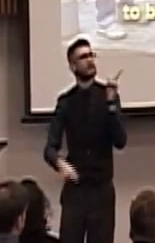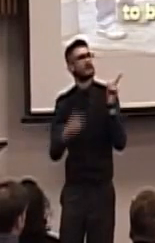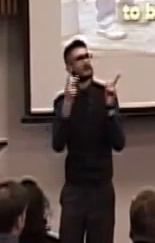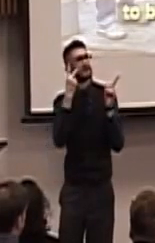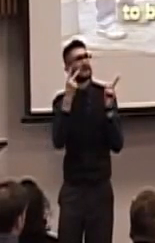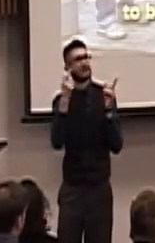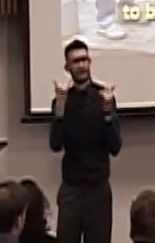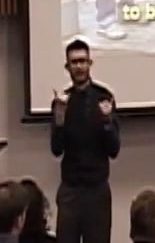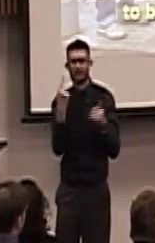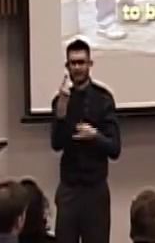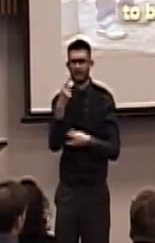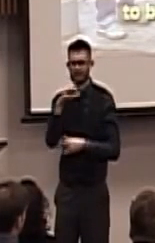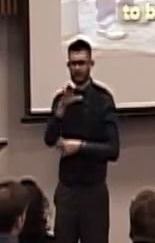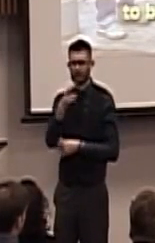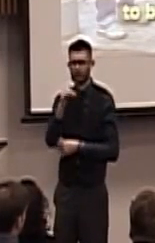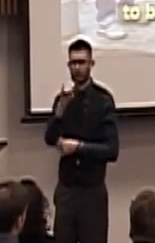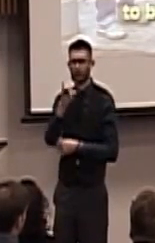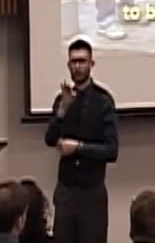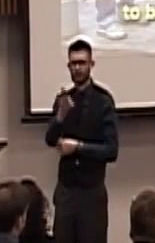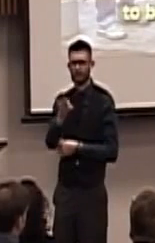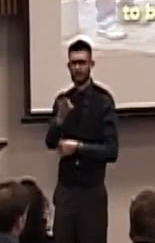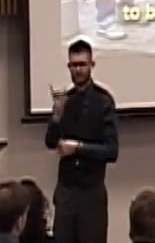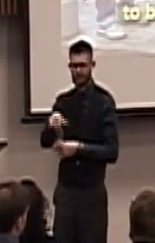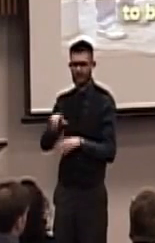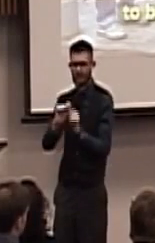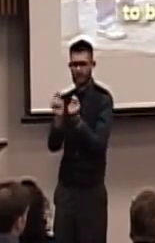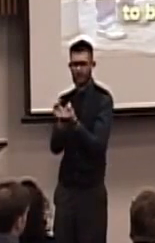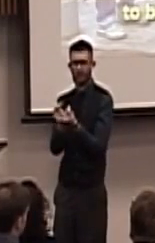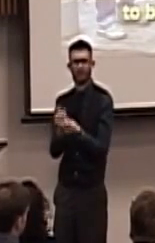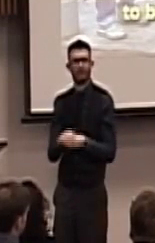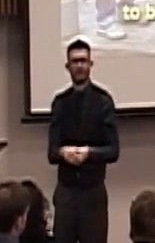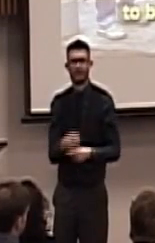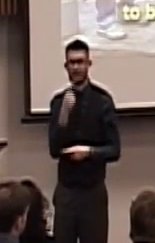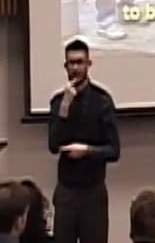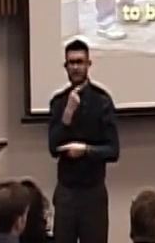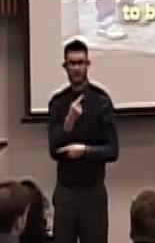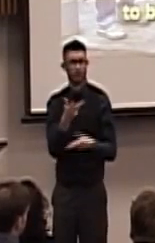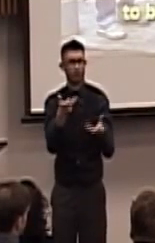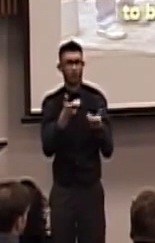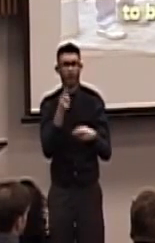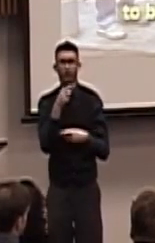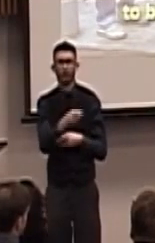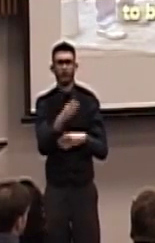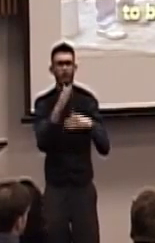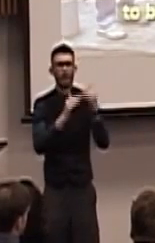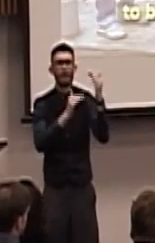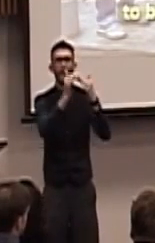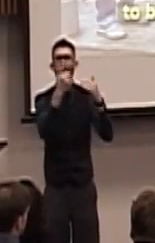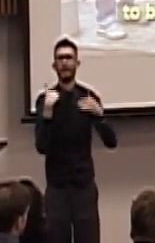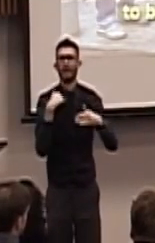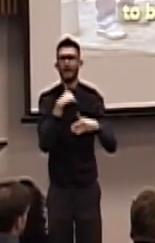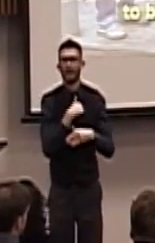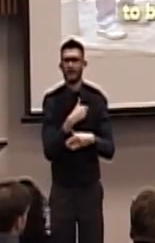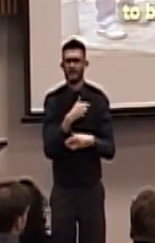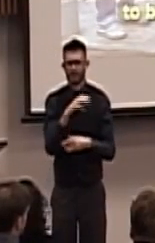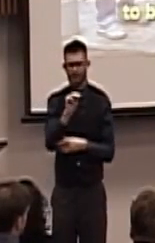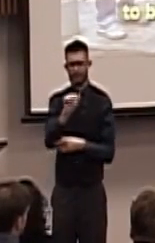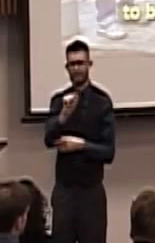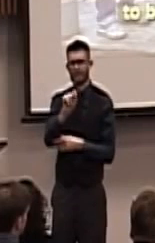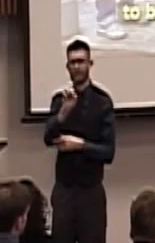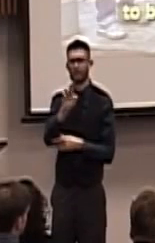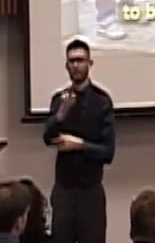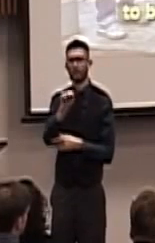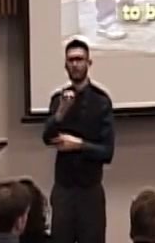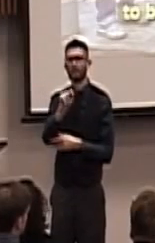they're saying, we want you to build us a maternity ward. 1 out of